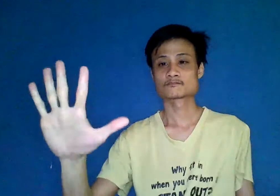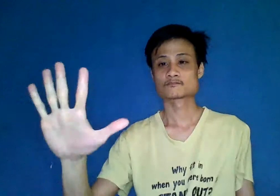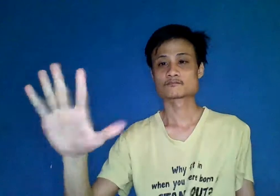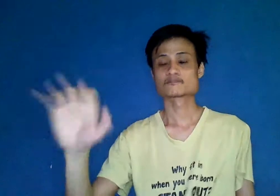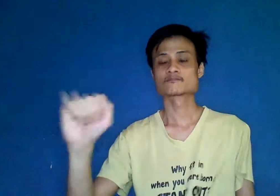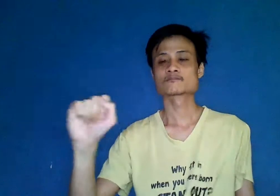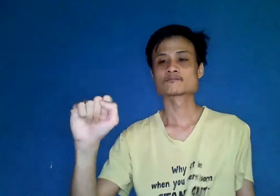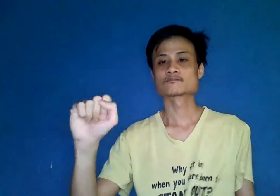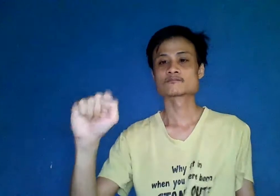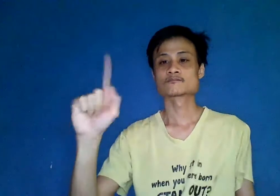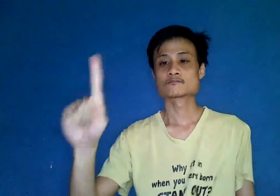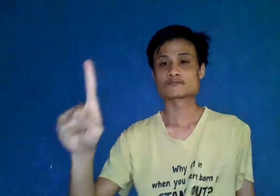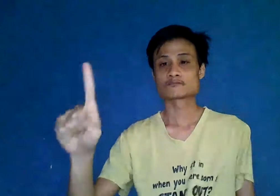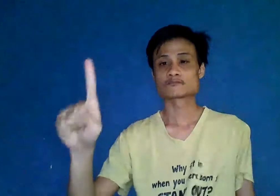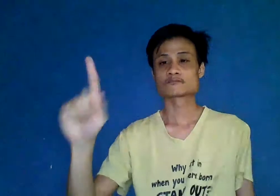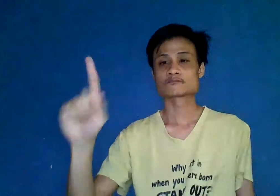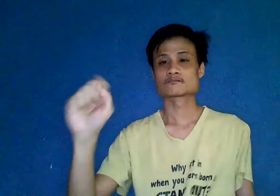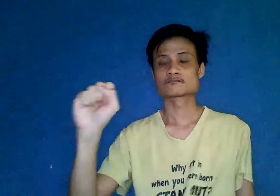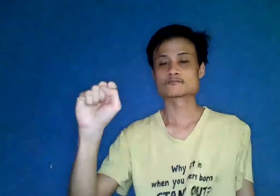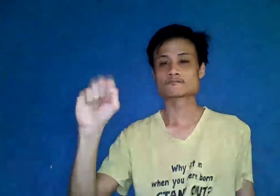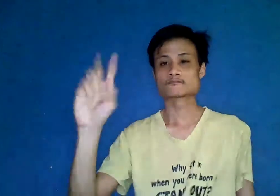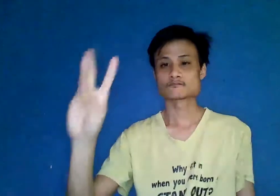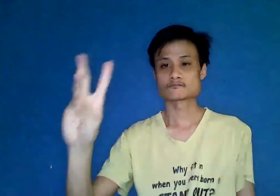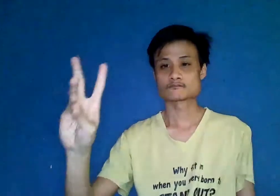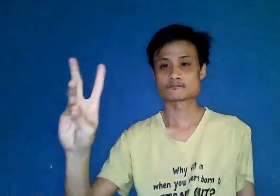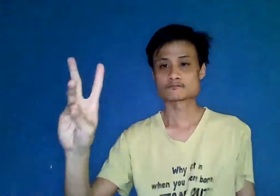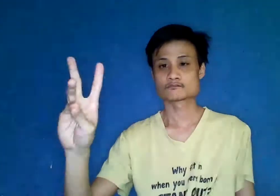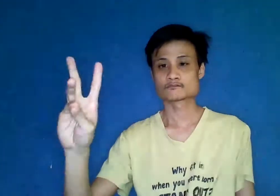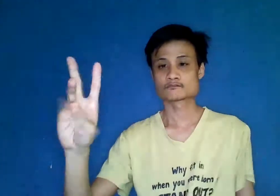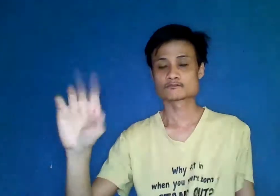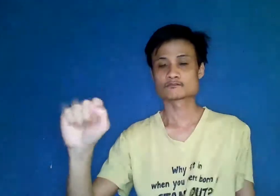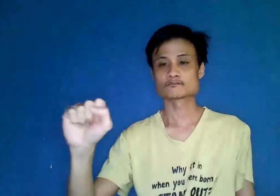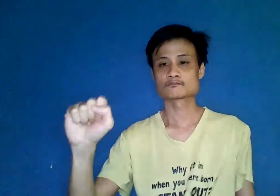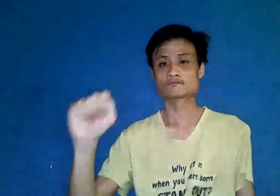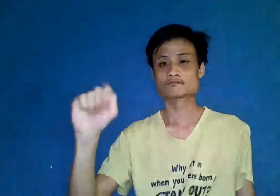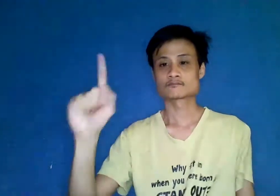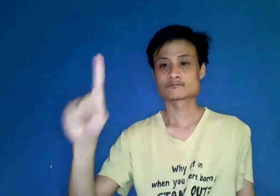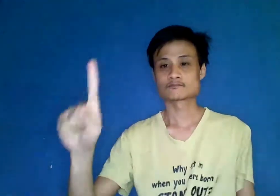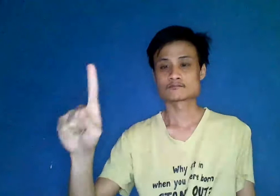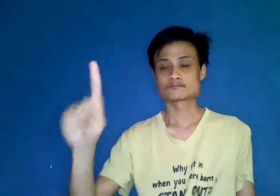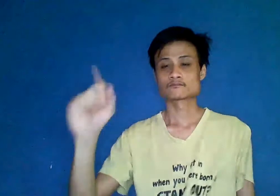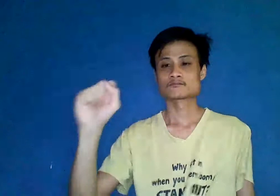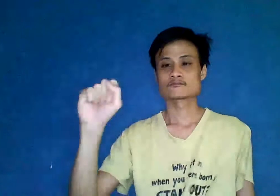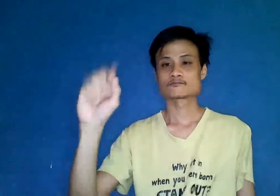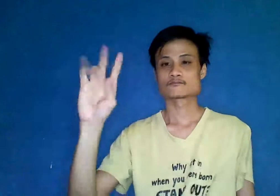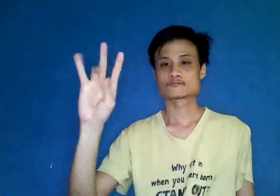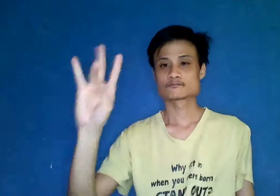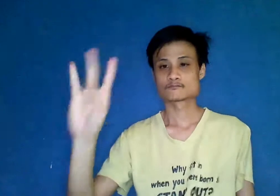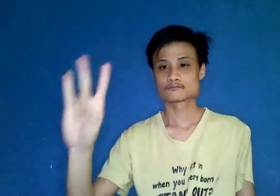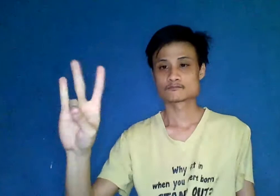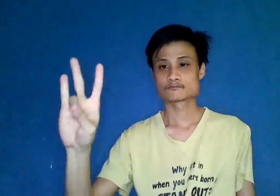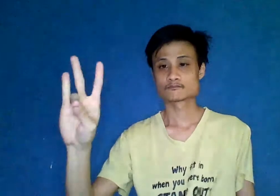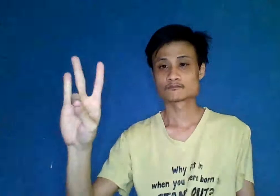emphasizing more on the last portions of the mainline for this big one, as the entire project along the mainline is almost